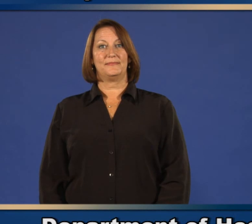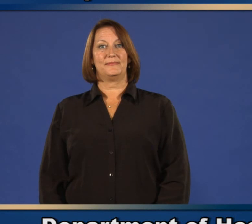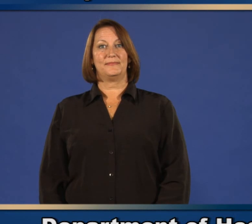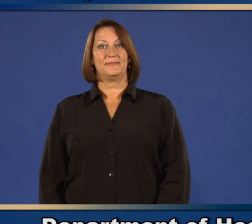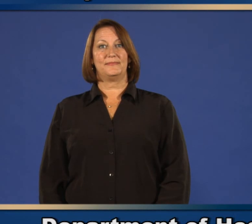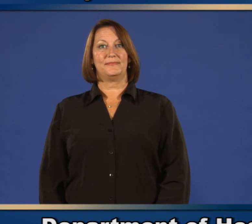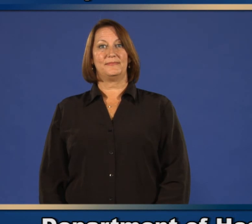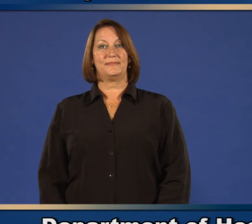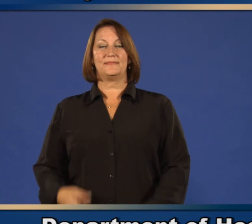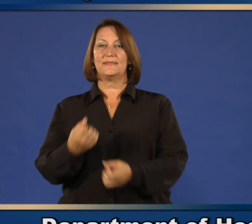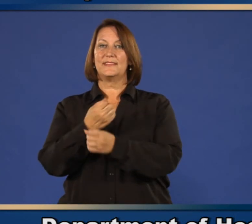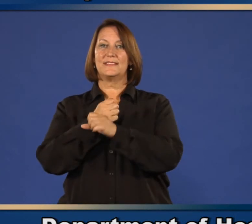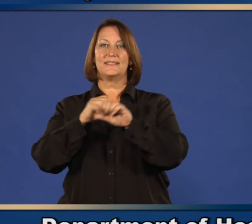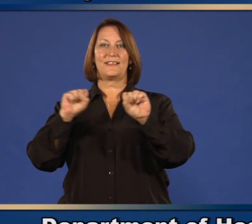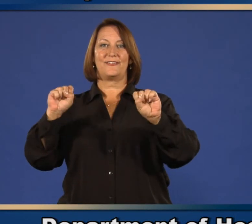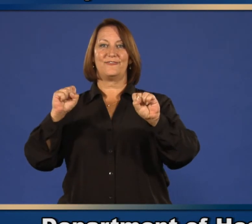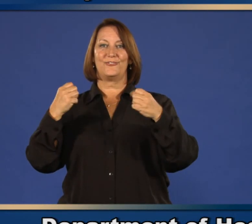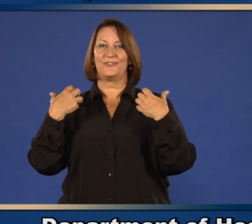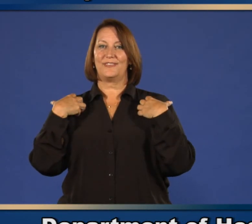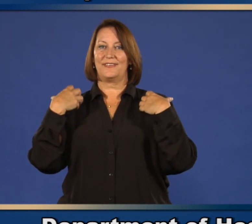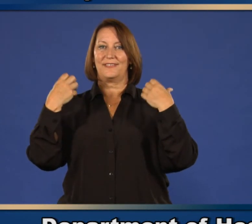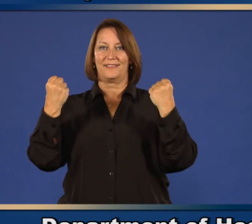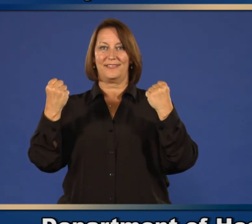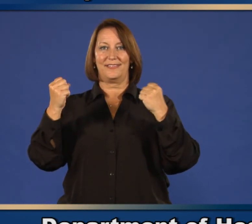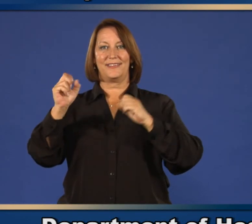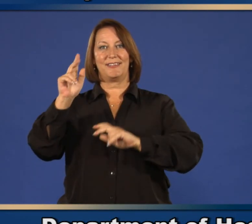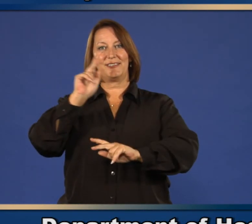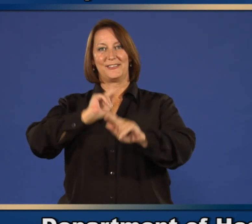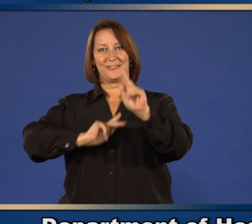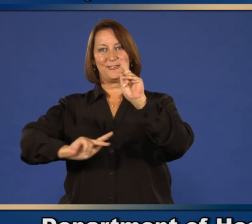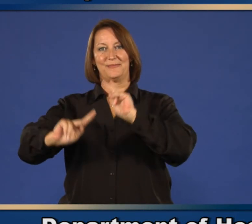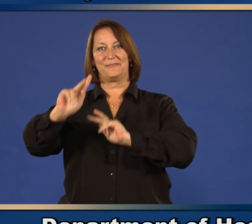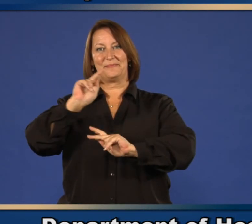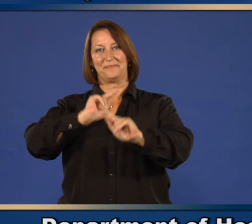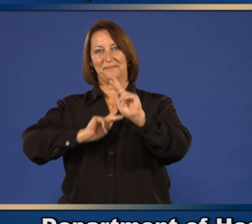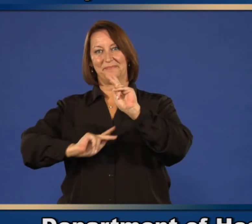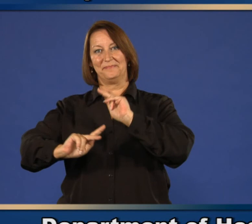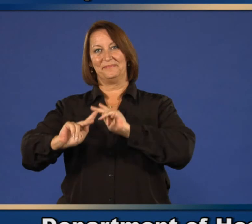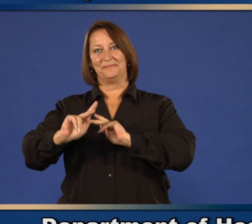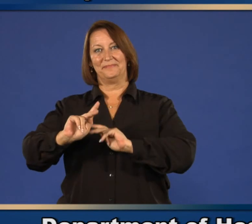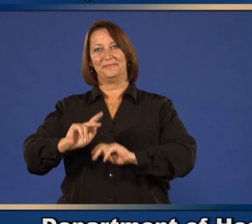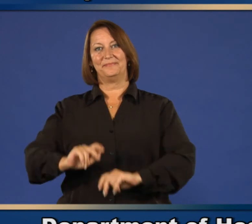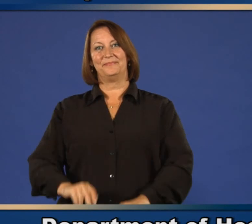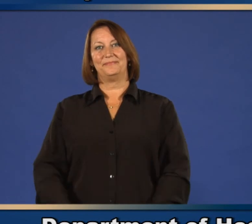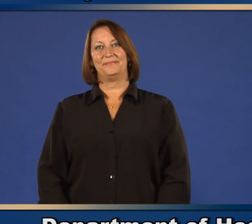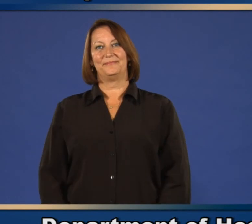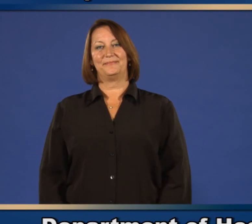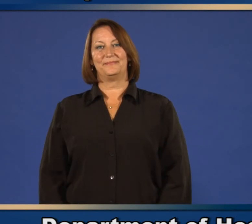SAFER, Healthier People.